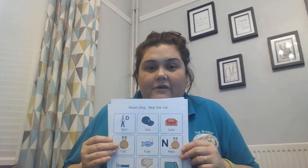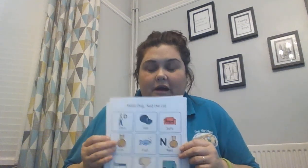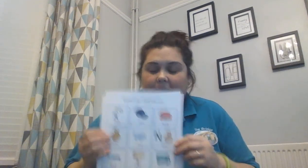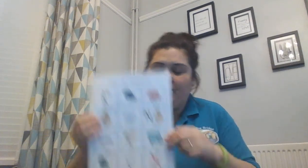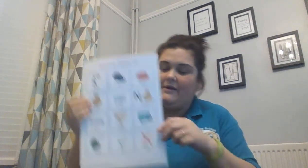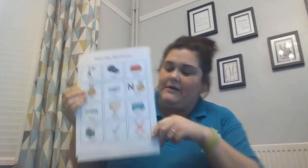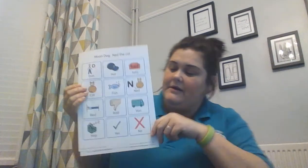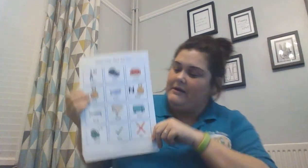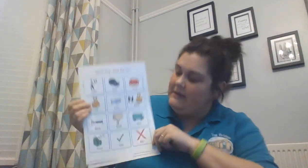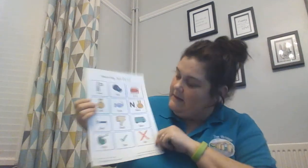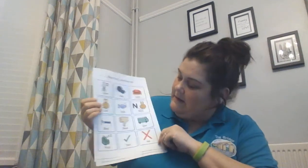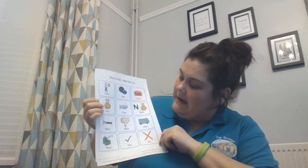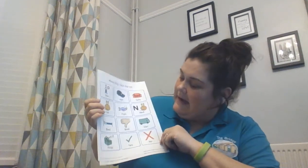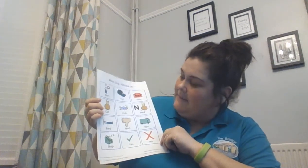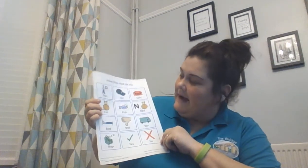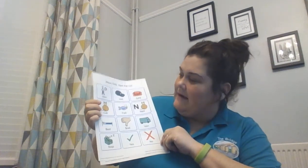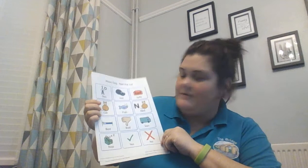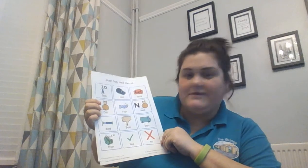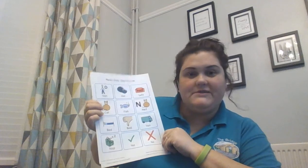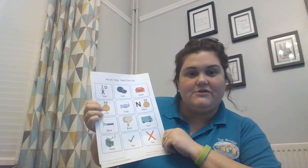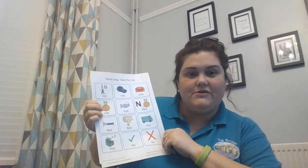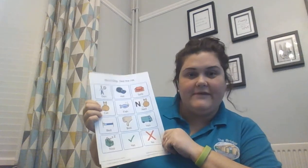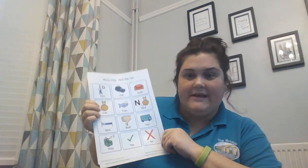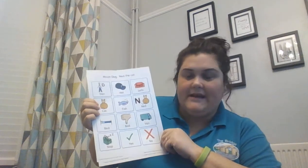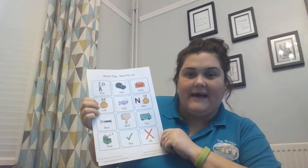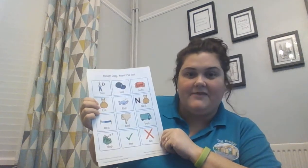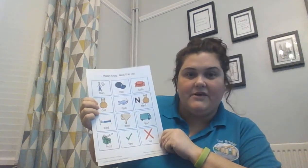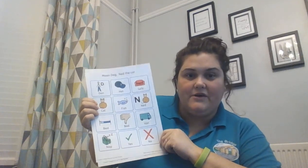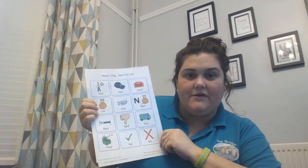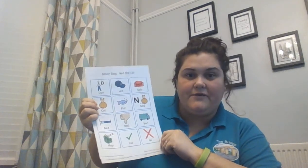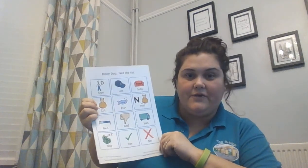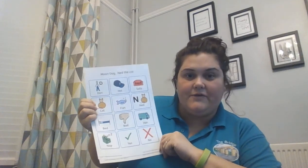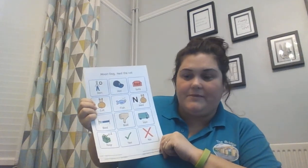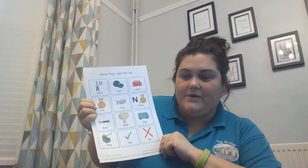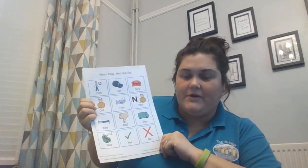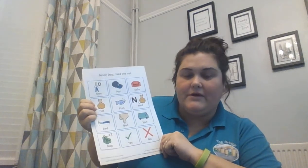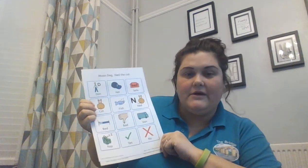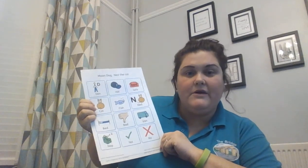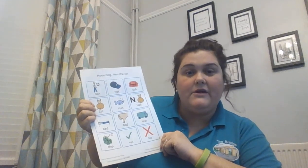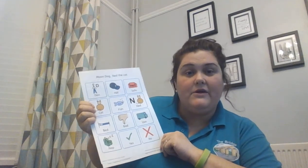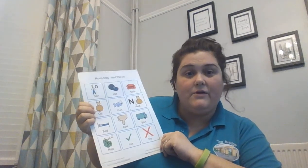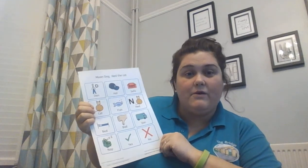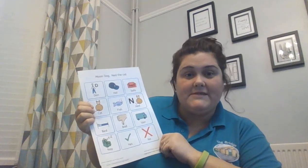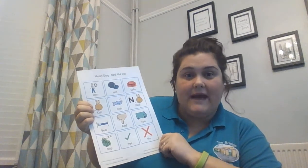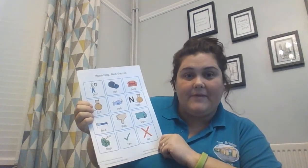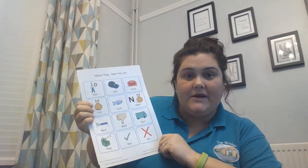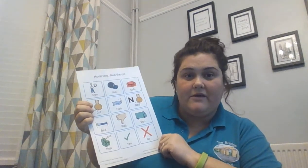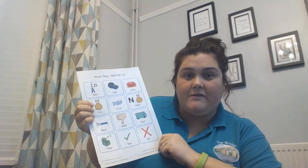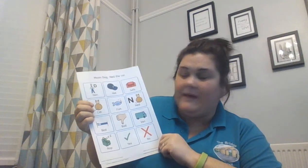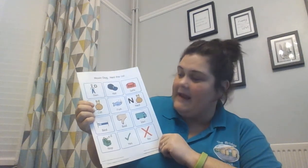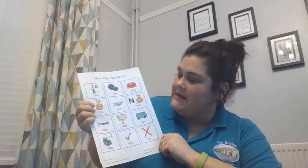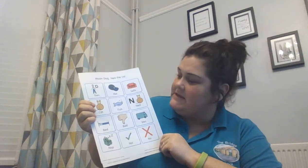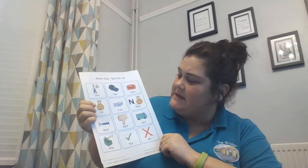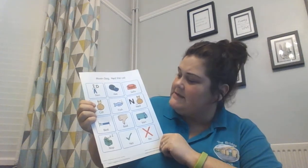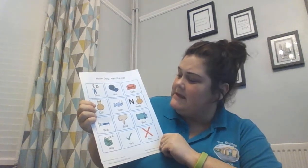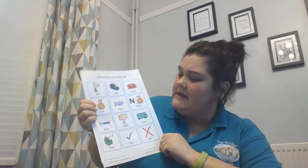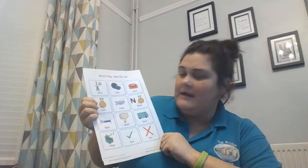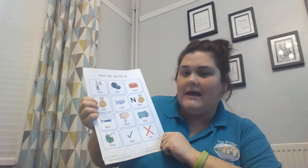grown-up about the story? Have a look through the book, look what's happening on the pages,